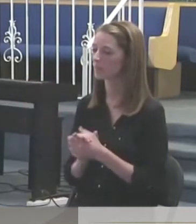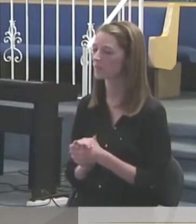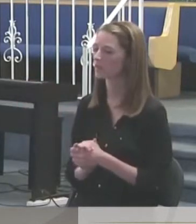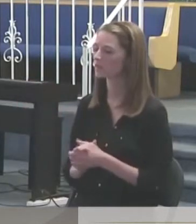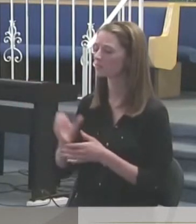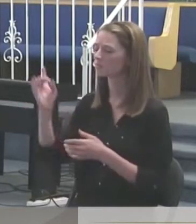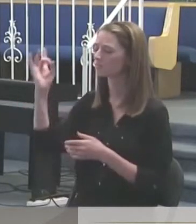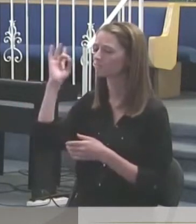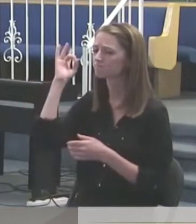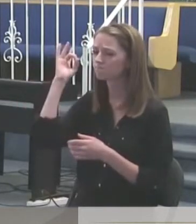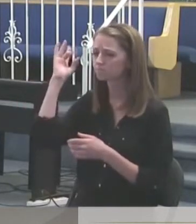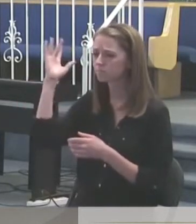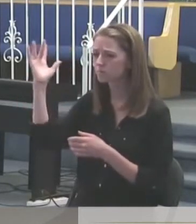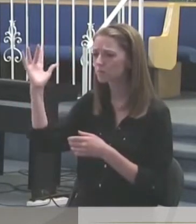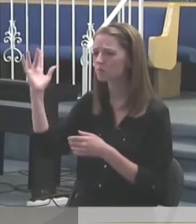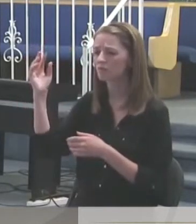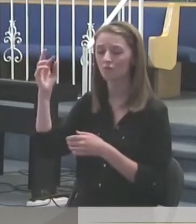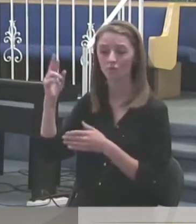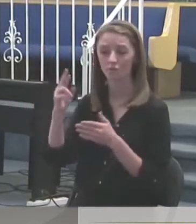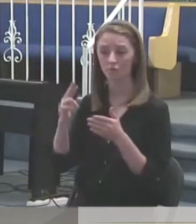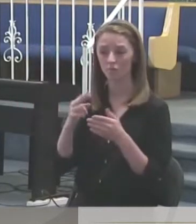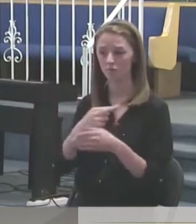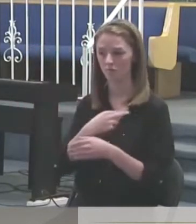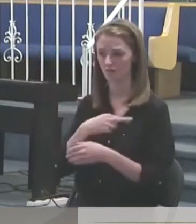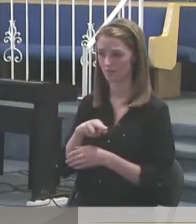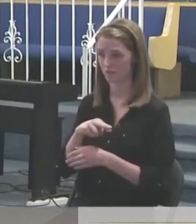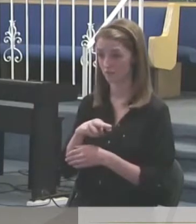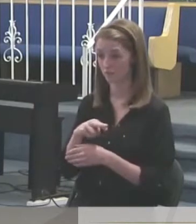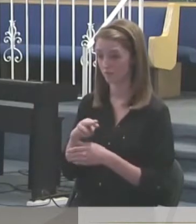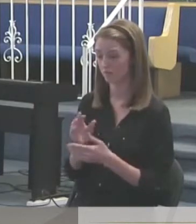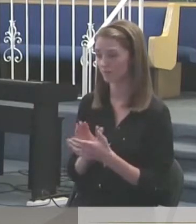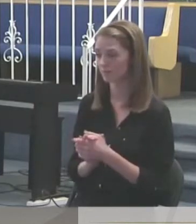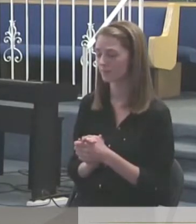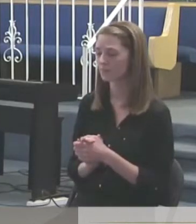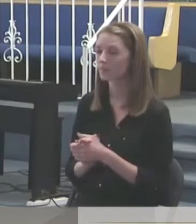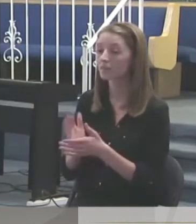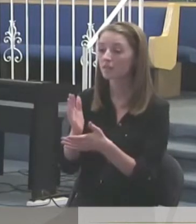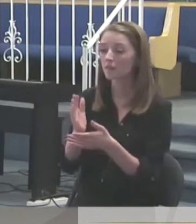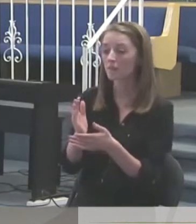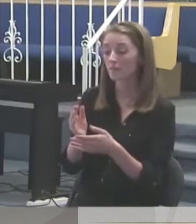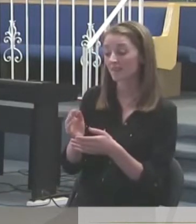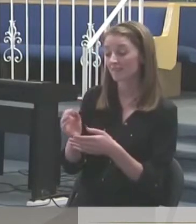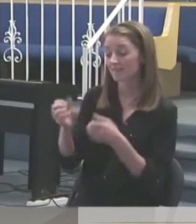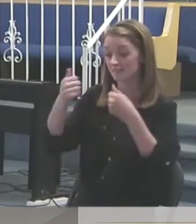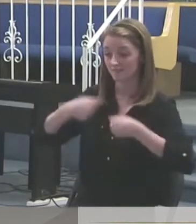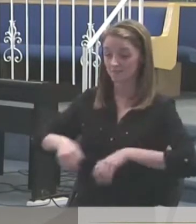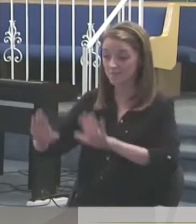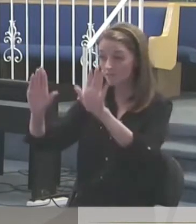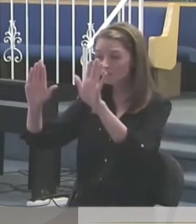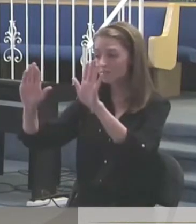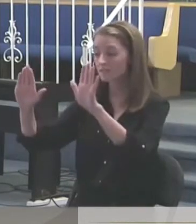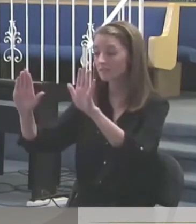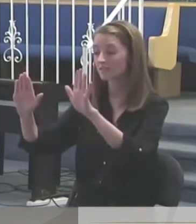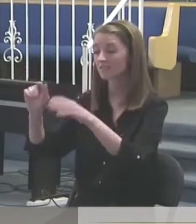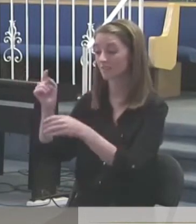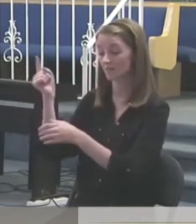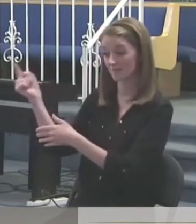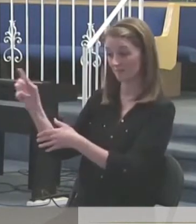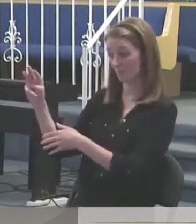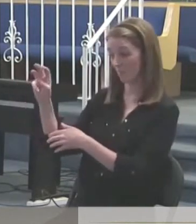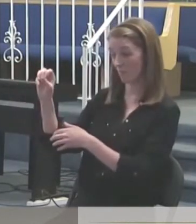nasty kind of religion where they not only sacrificed to him, they did